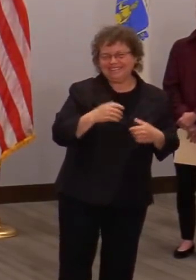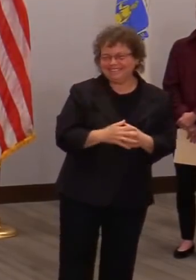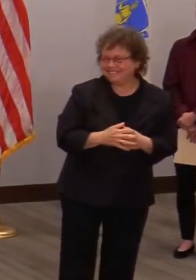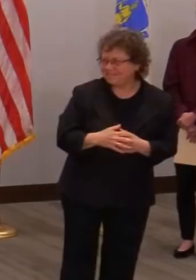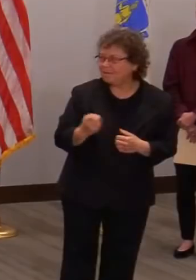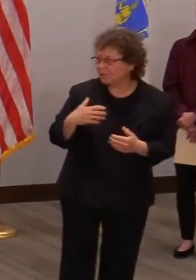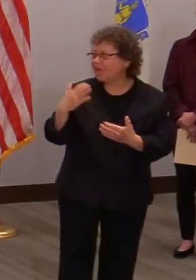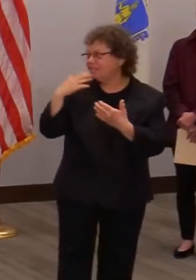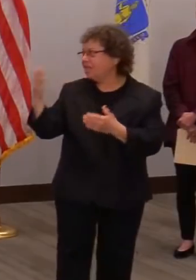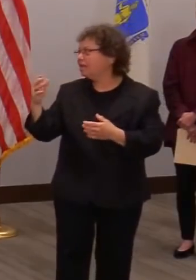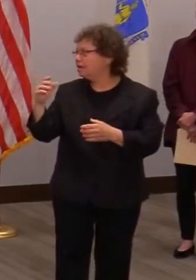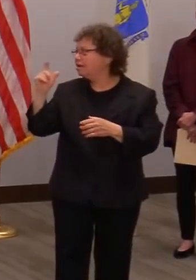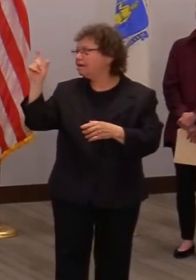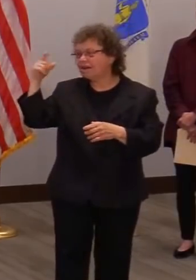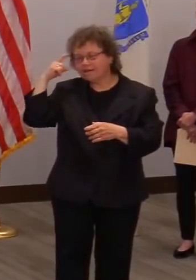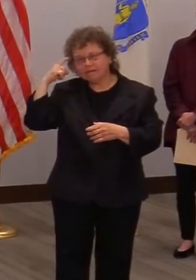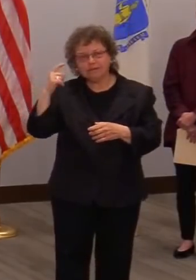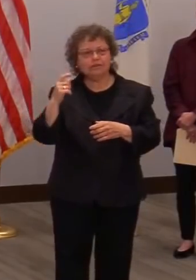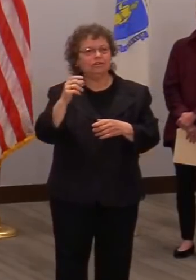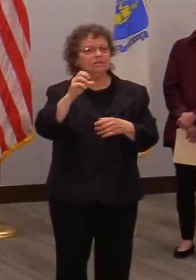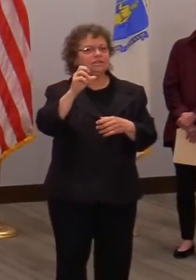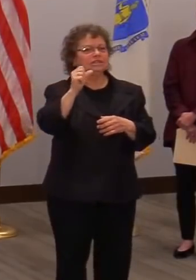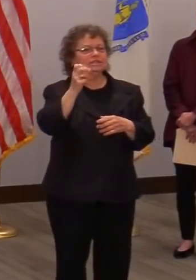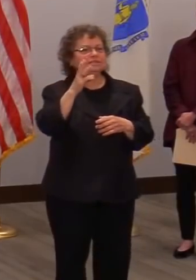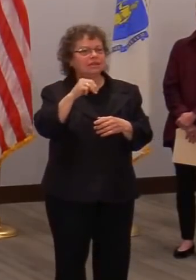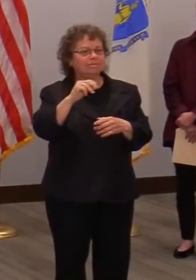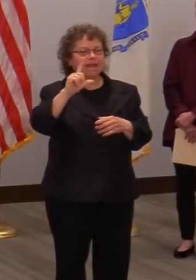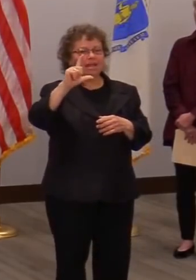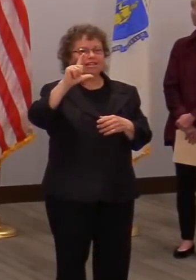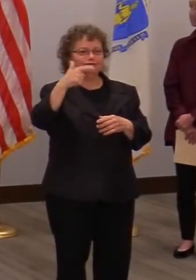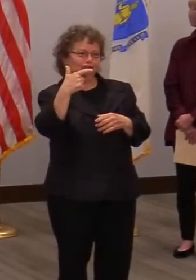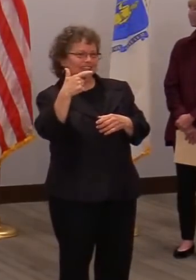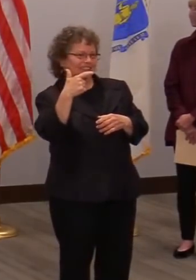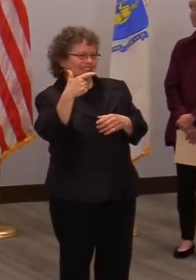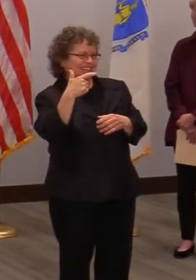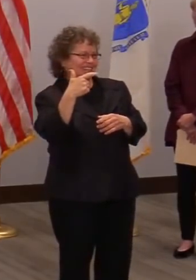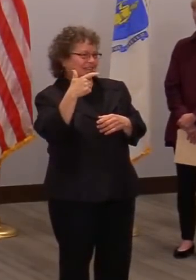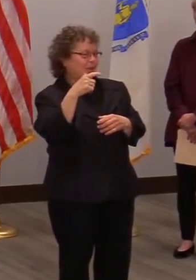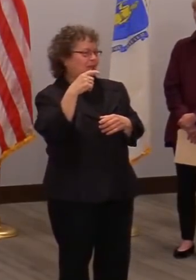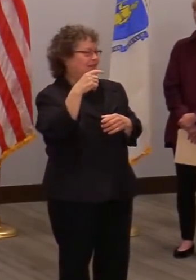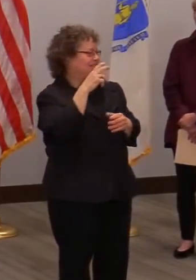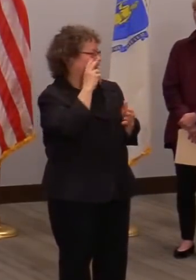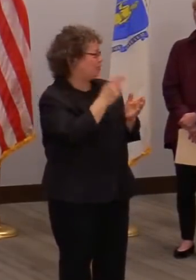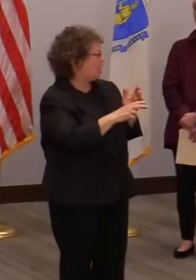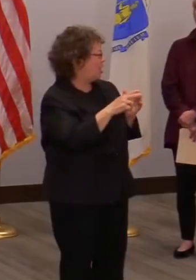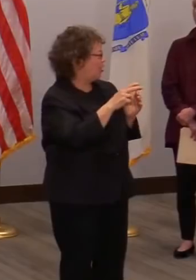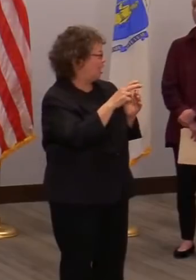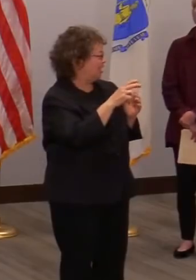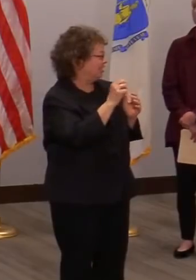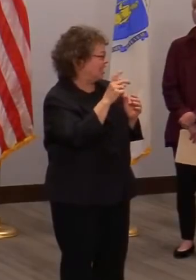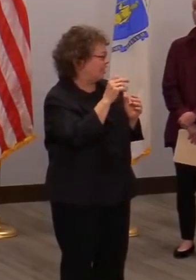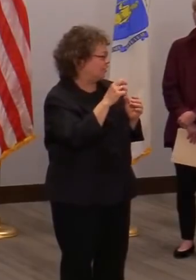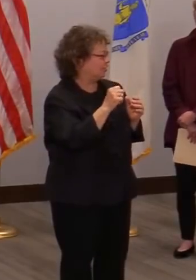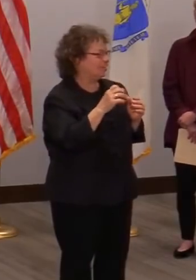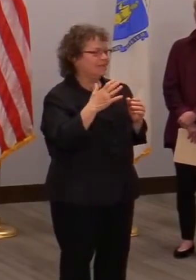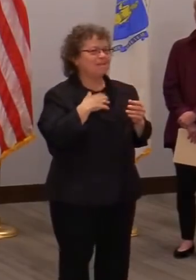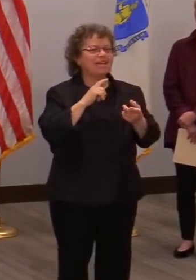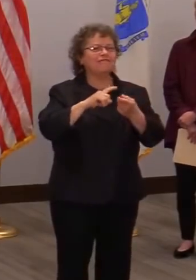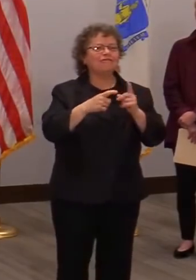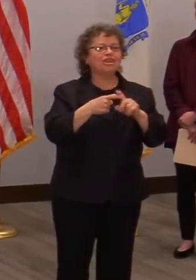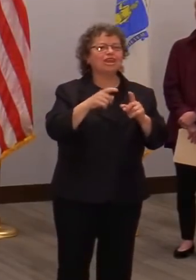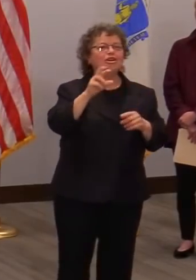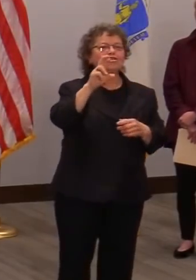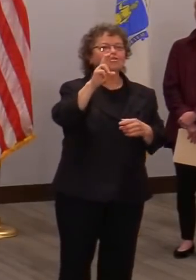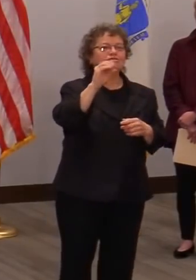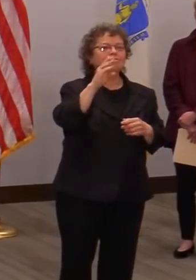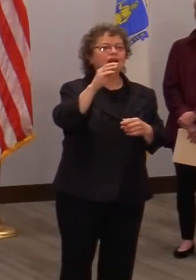governor, Sam, LG, I like that term, Polito, Secretary Sutters, and of course my friend Robert Lewis, who,